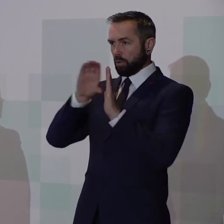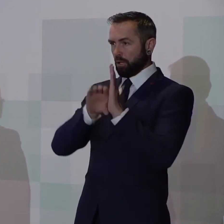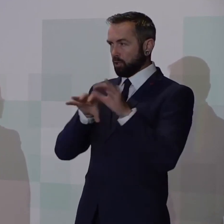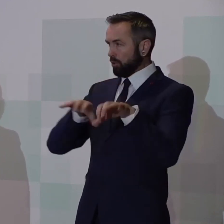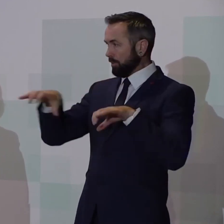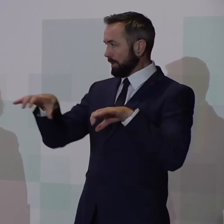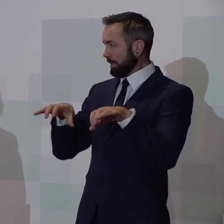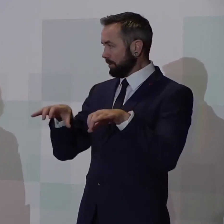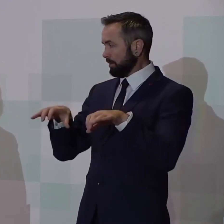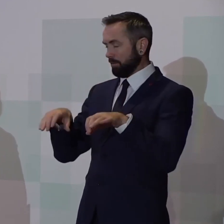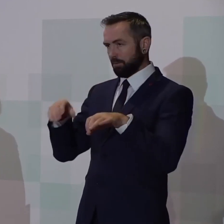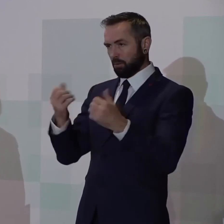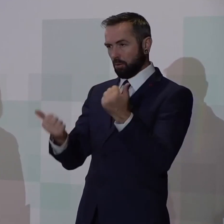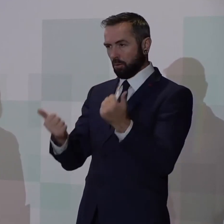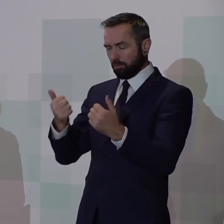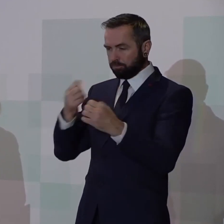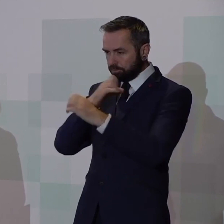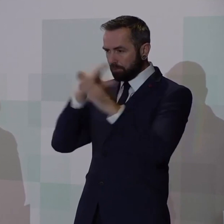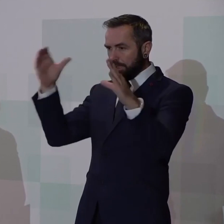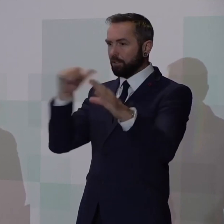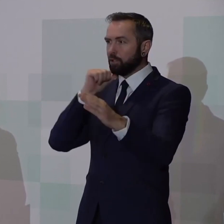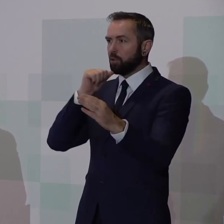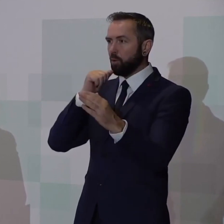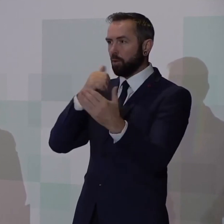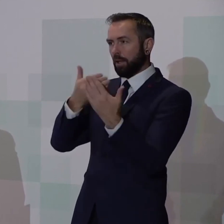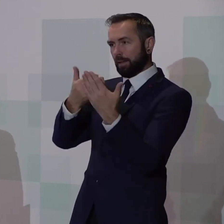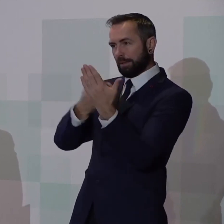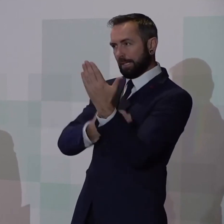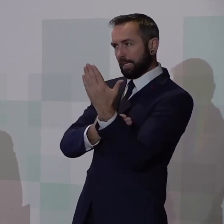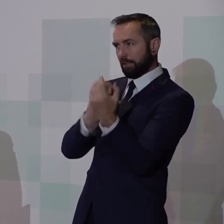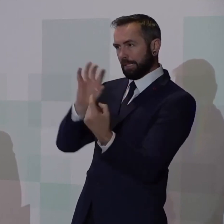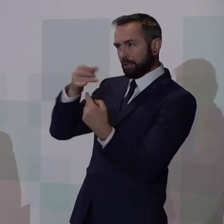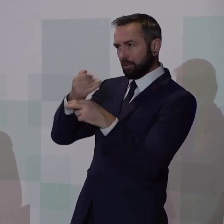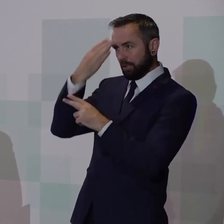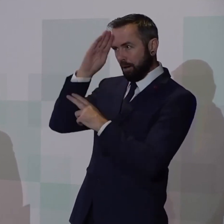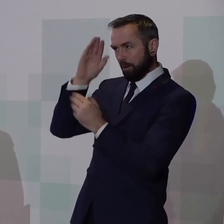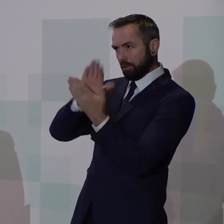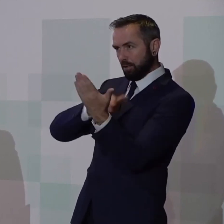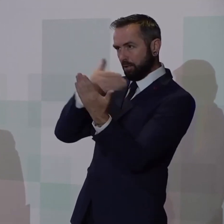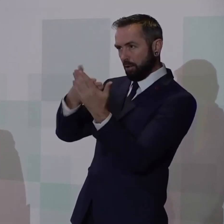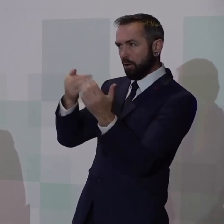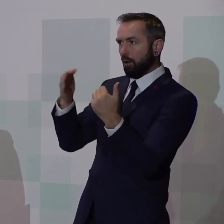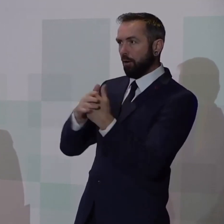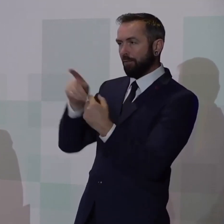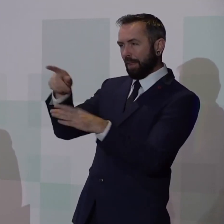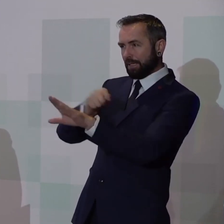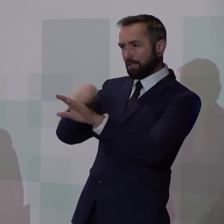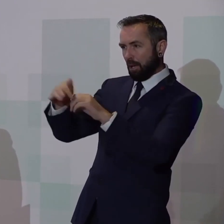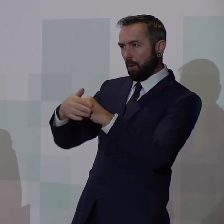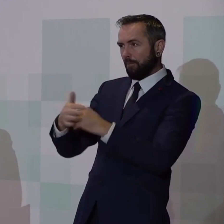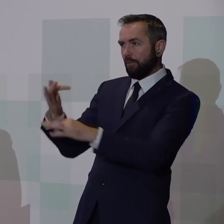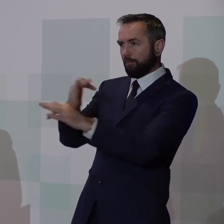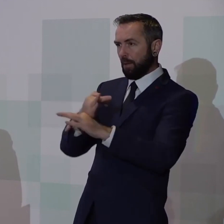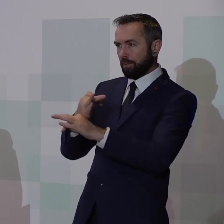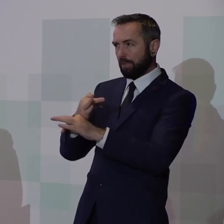the court was quite clear that there was no legal institution in Irish law of a de facto family. This was simply